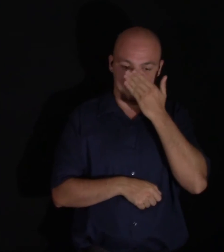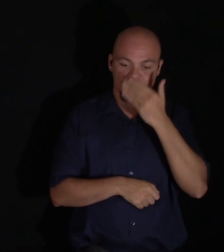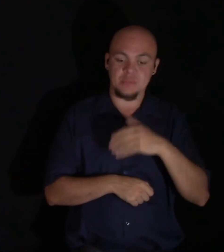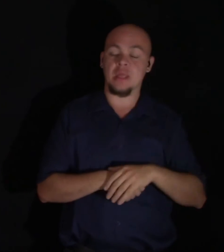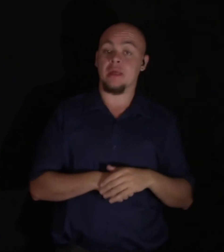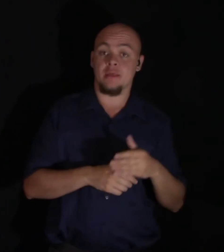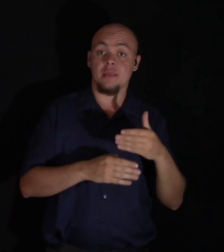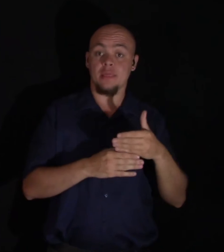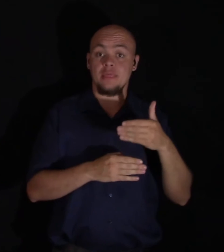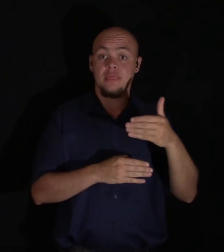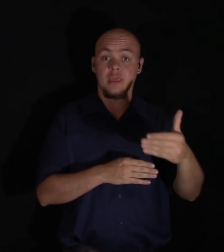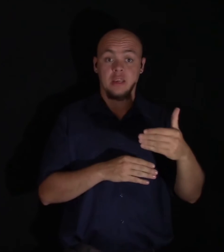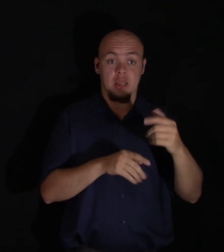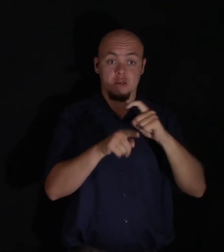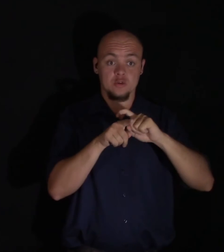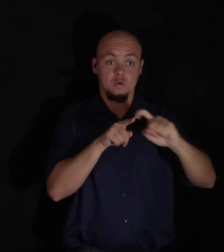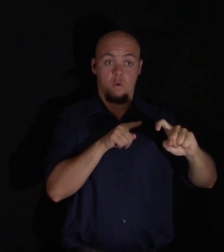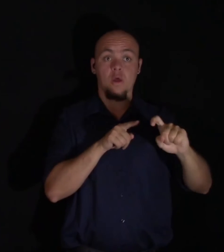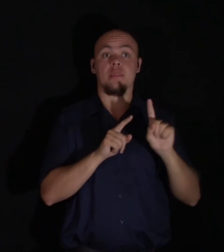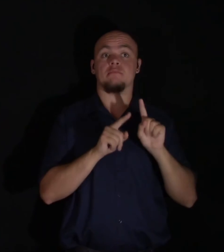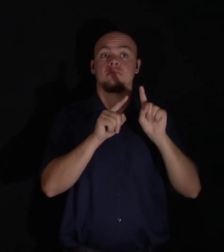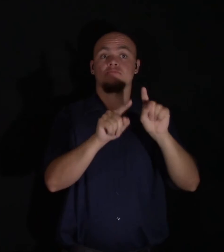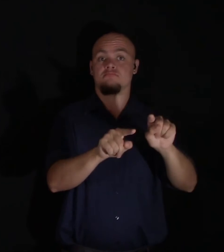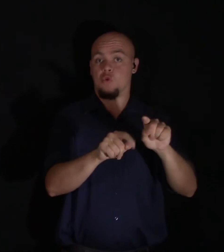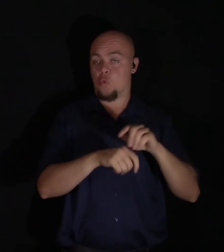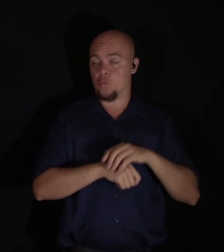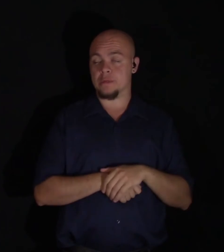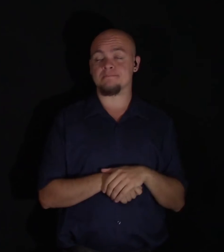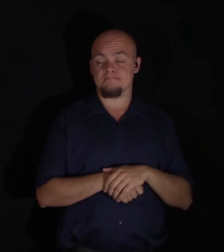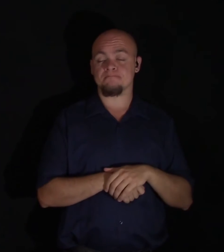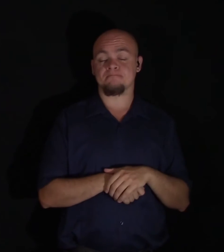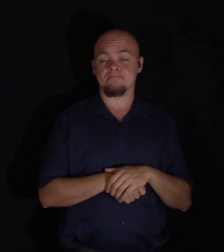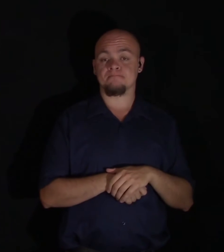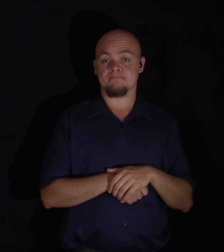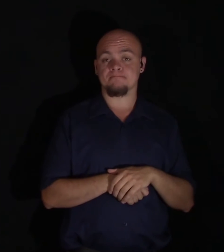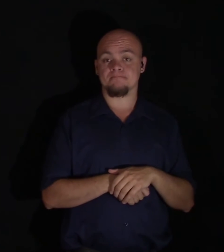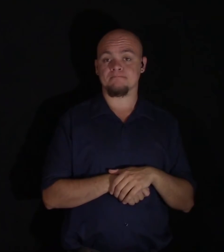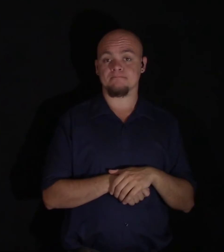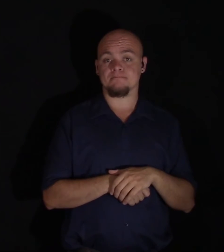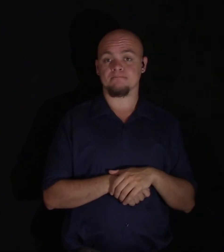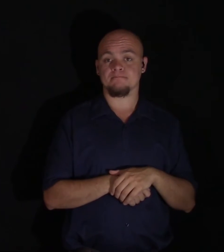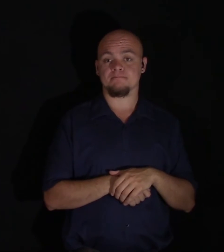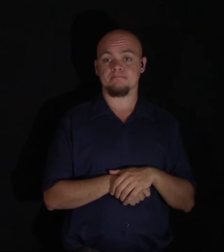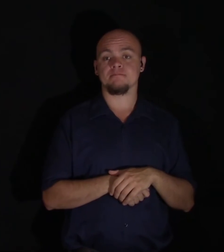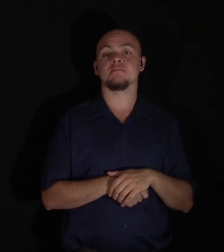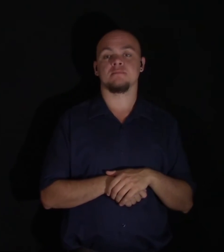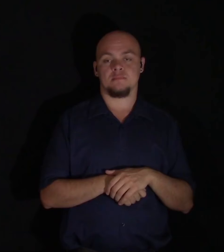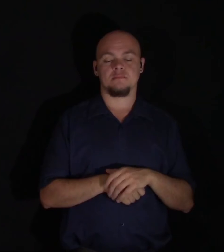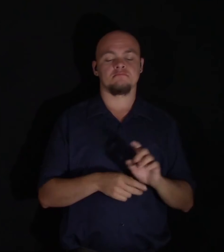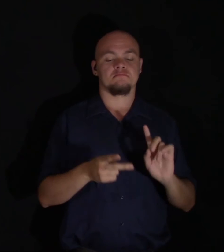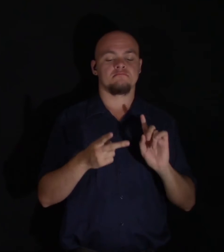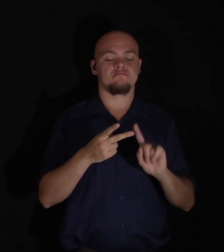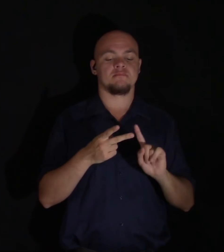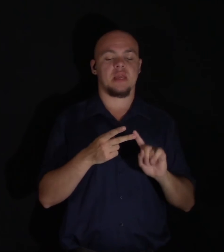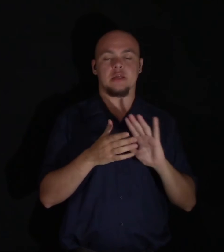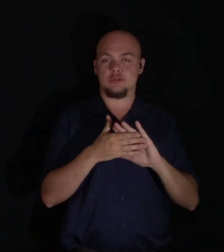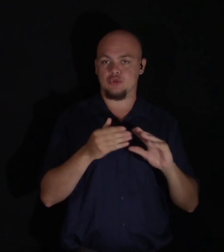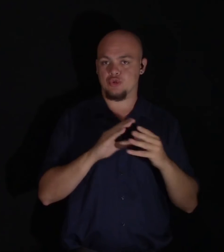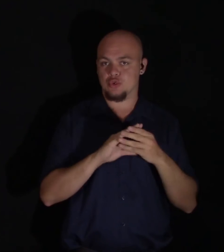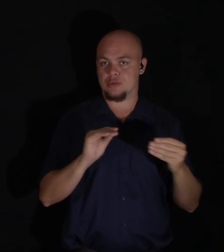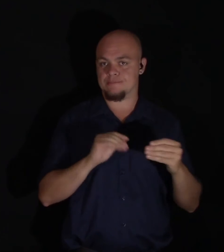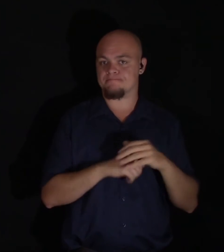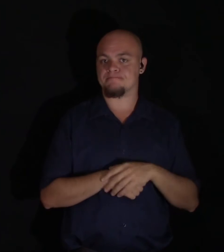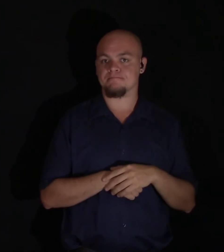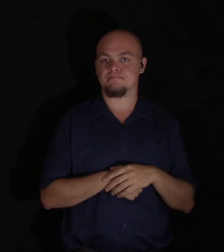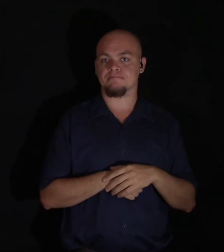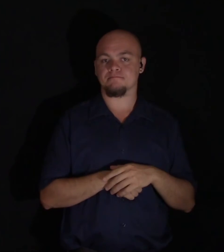next call, the next situation. Okay. Tell a second story. This is